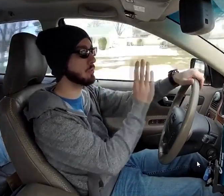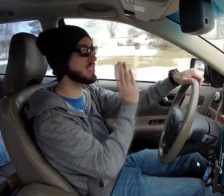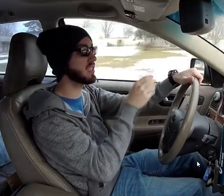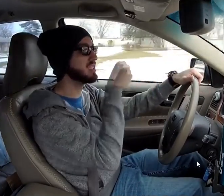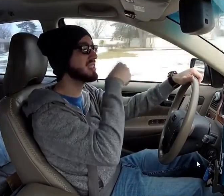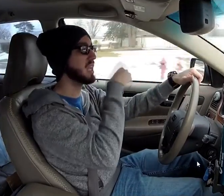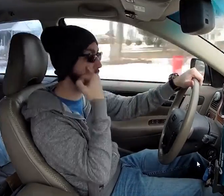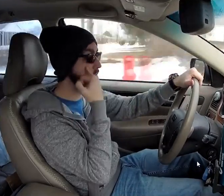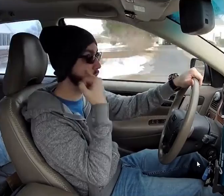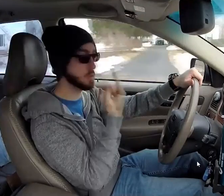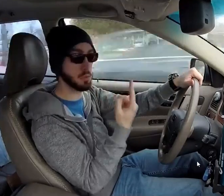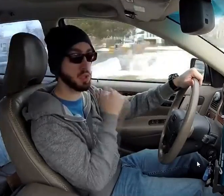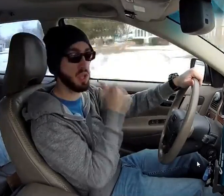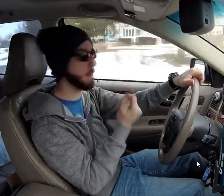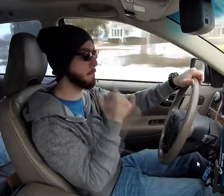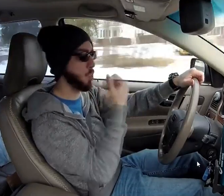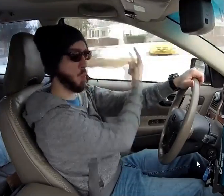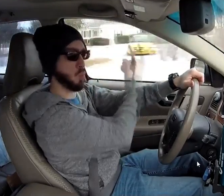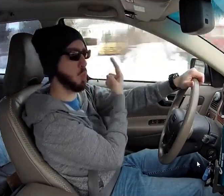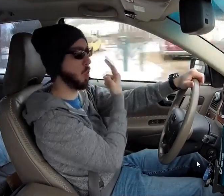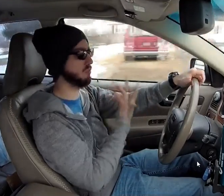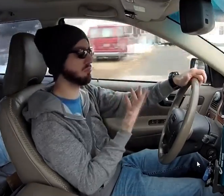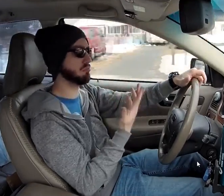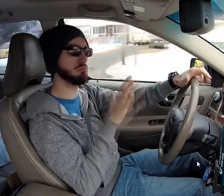Normally there isn't somebody there. They're inside. So then